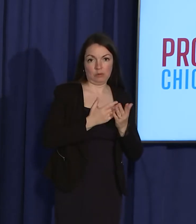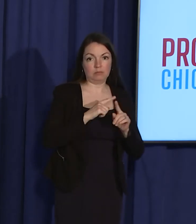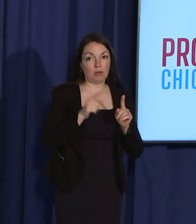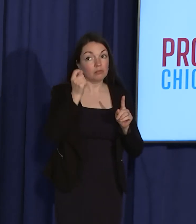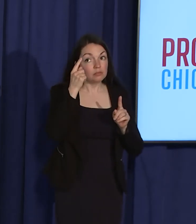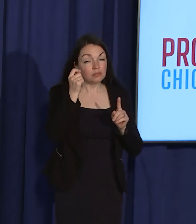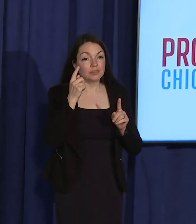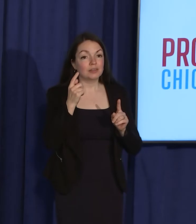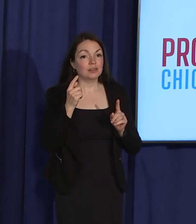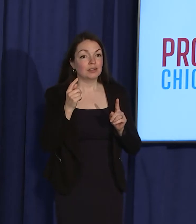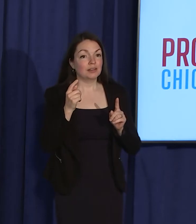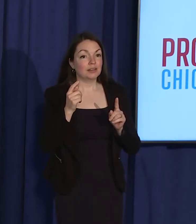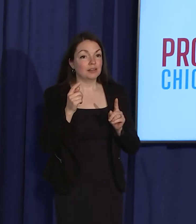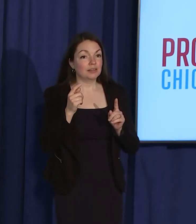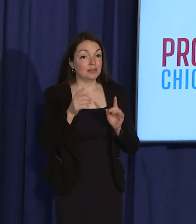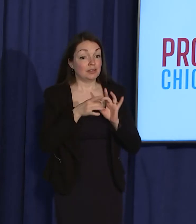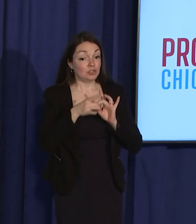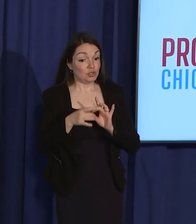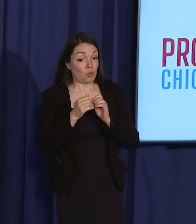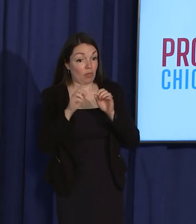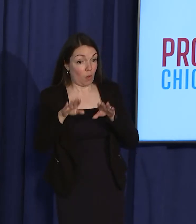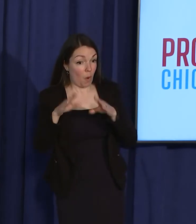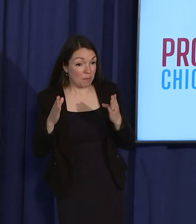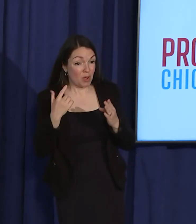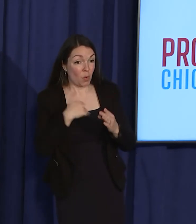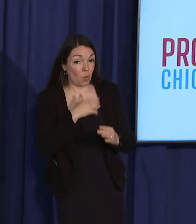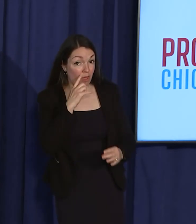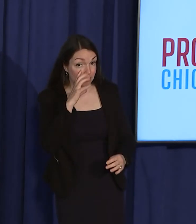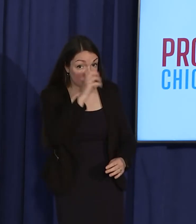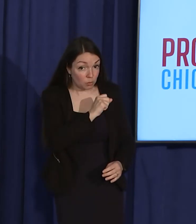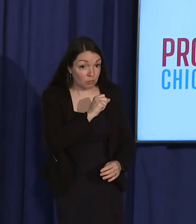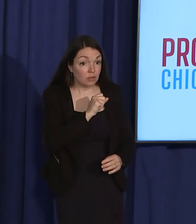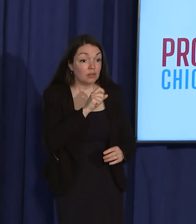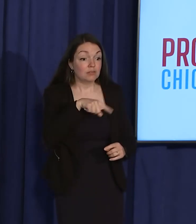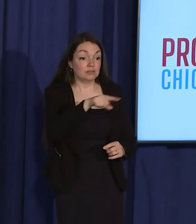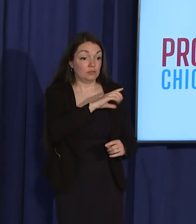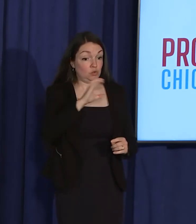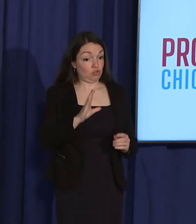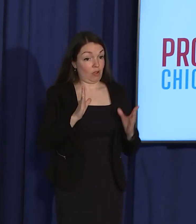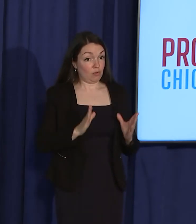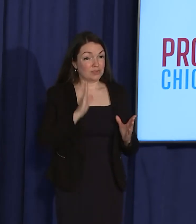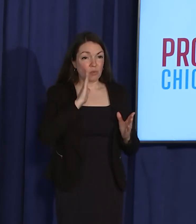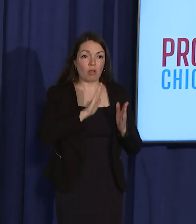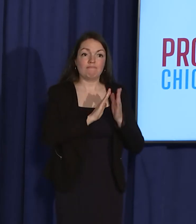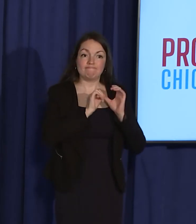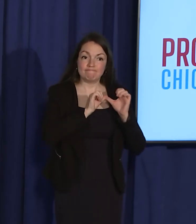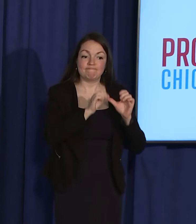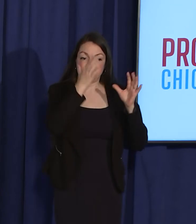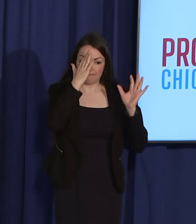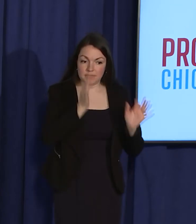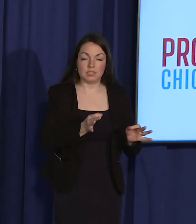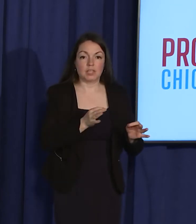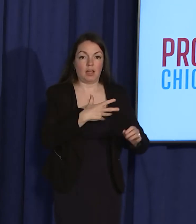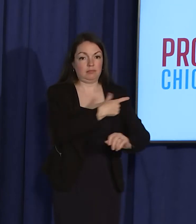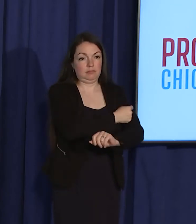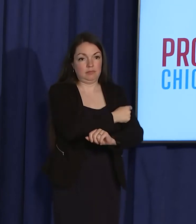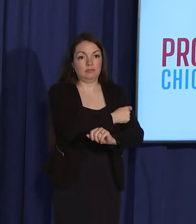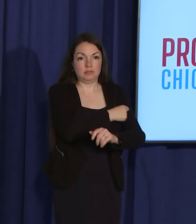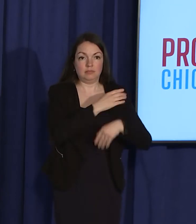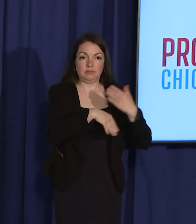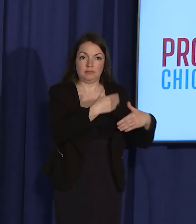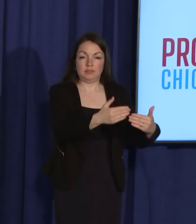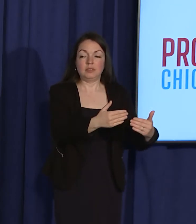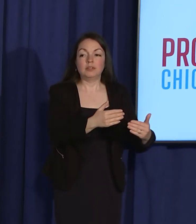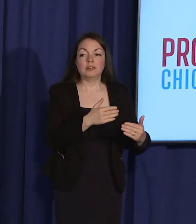that reopening, we are making the assumption that Chicagoans will continue to make that decision to get vaccinated